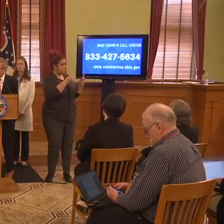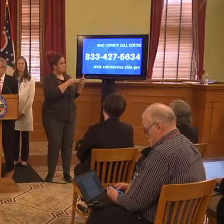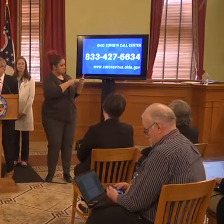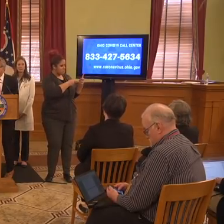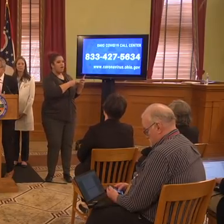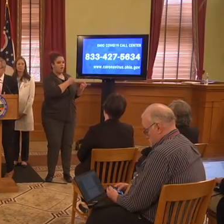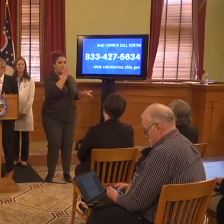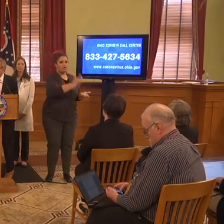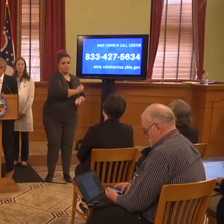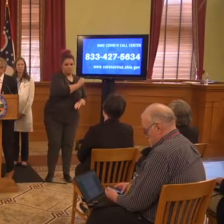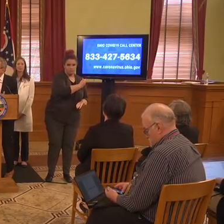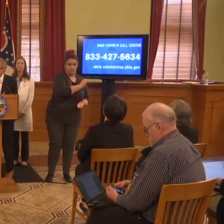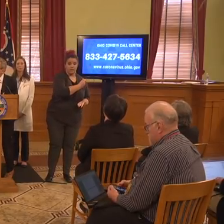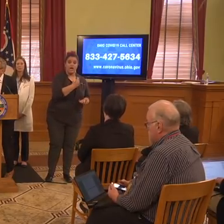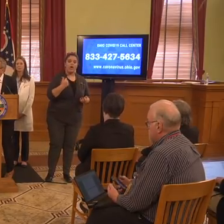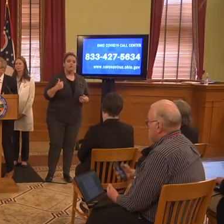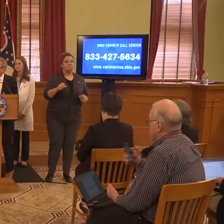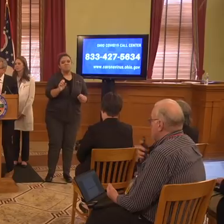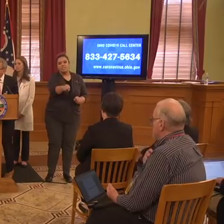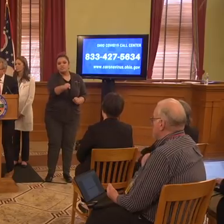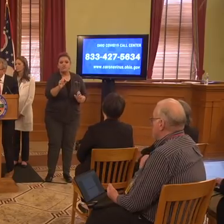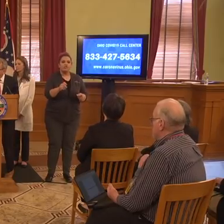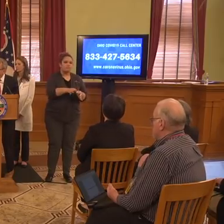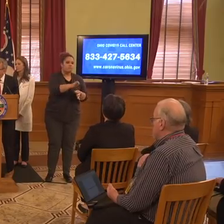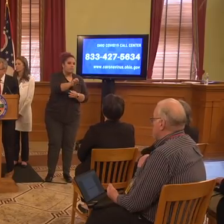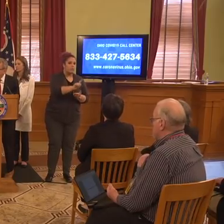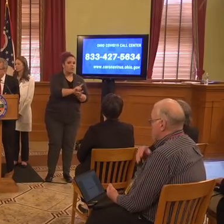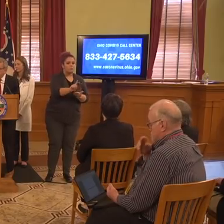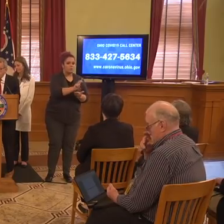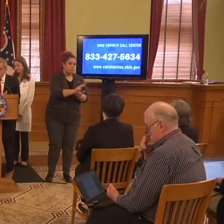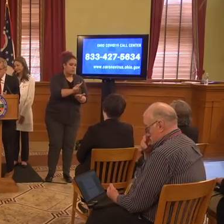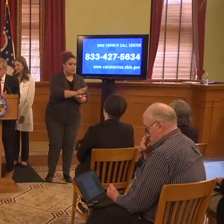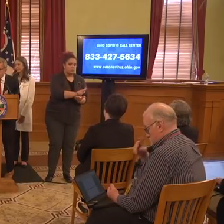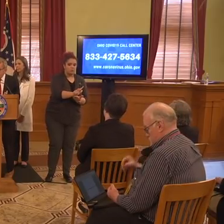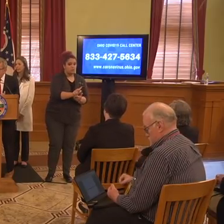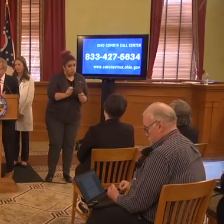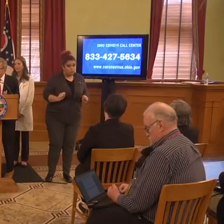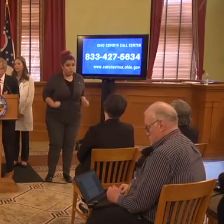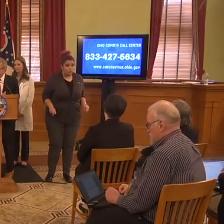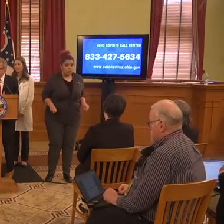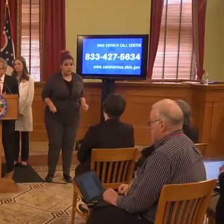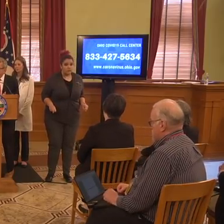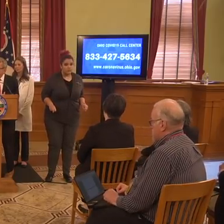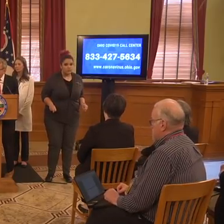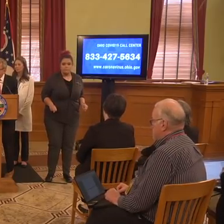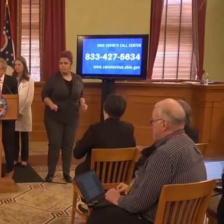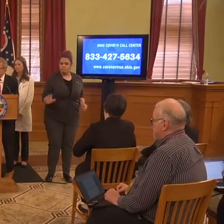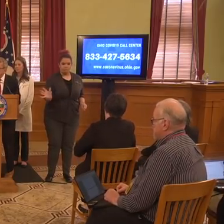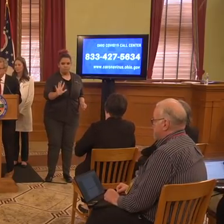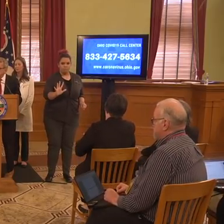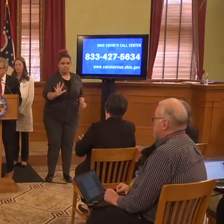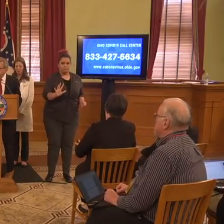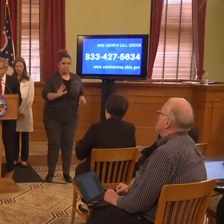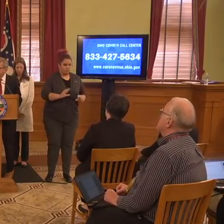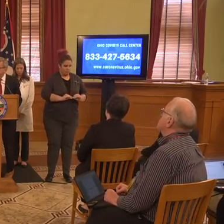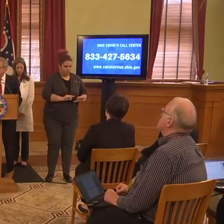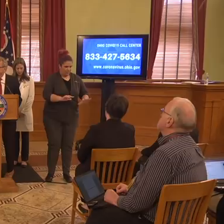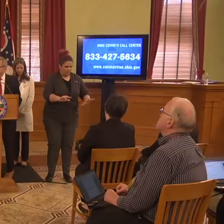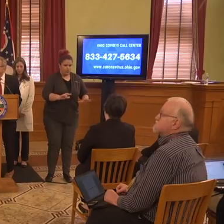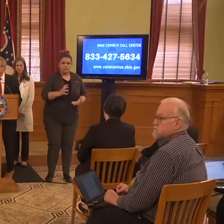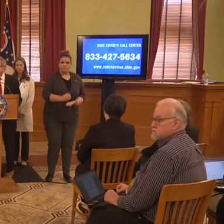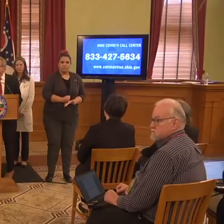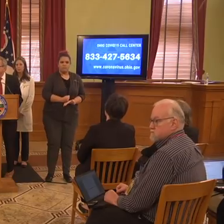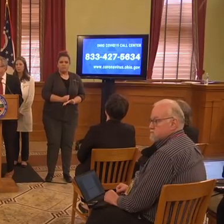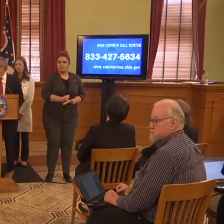to do it. Now, we could have waited a week. We could have waited 2 weeks. We could have waited 3 weeks. That was not the time to do it. Now's the time to do it.